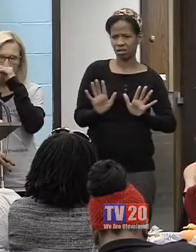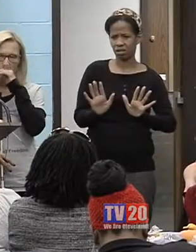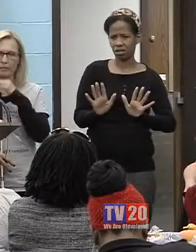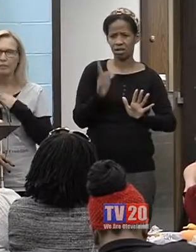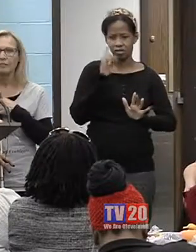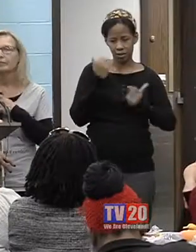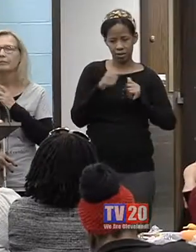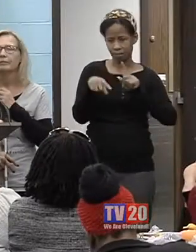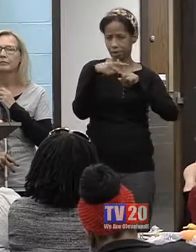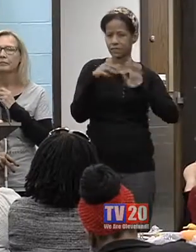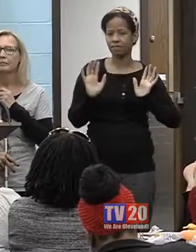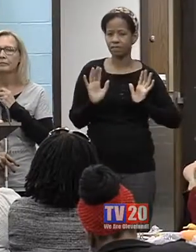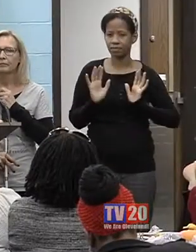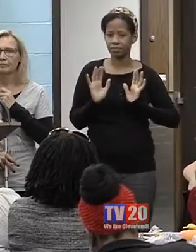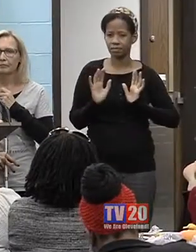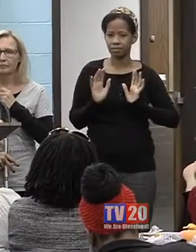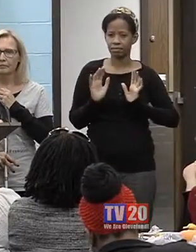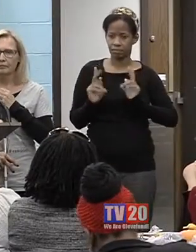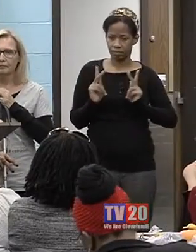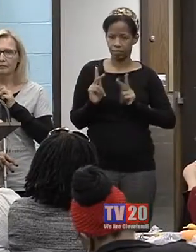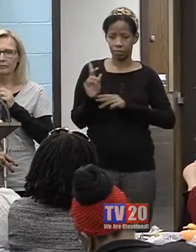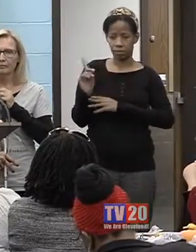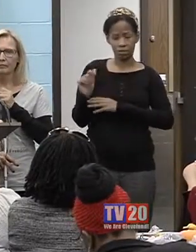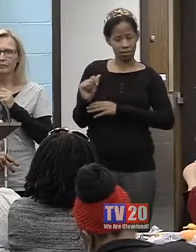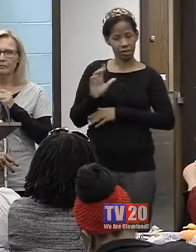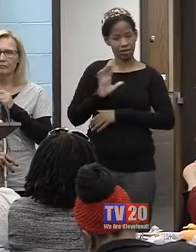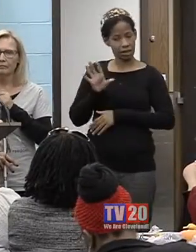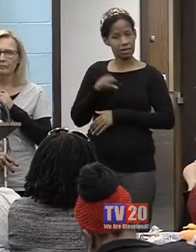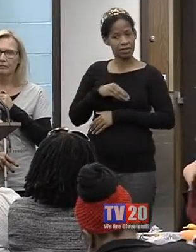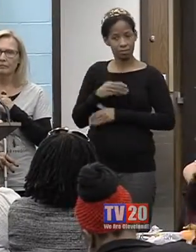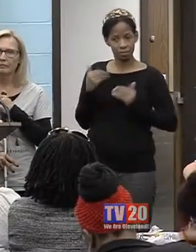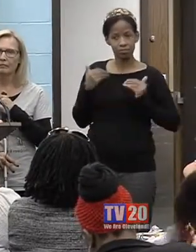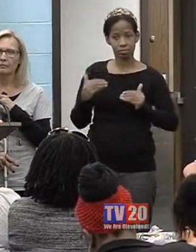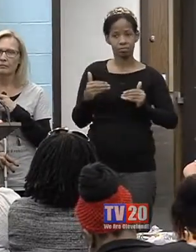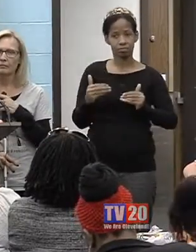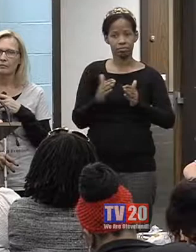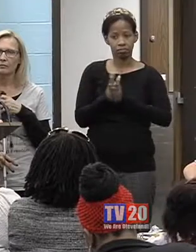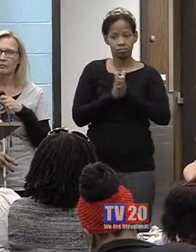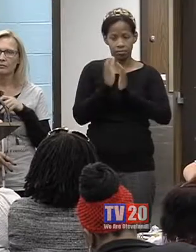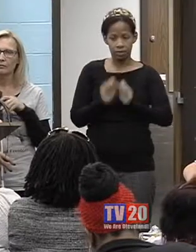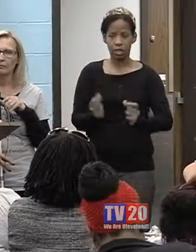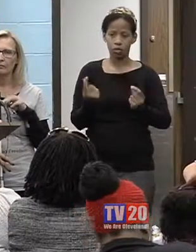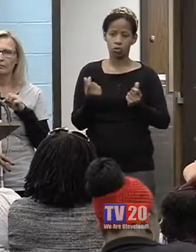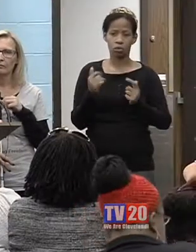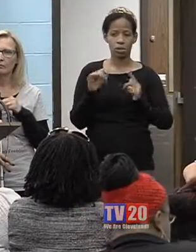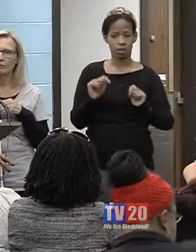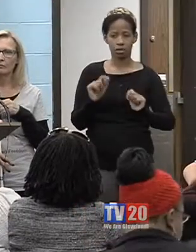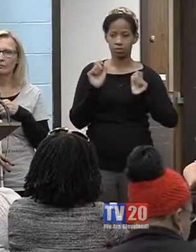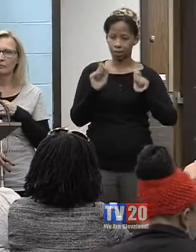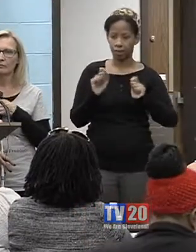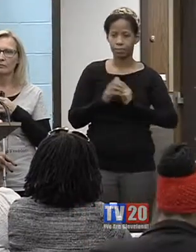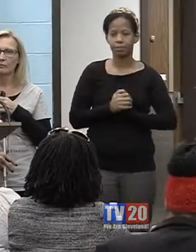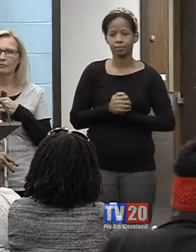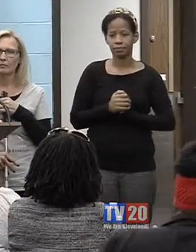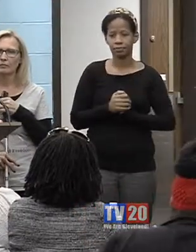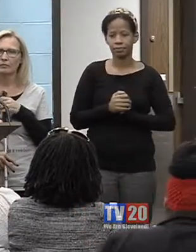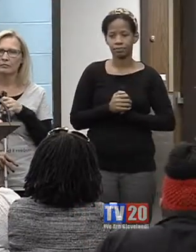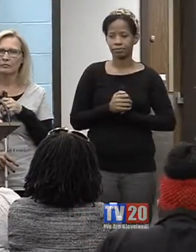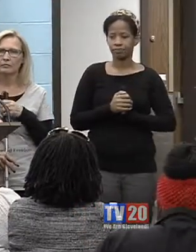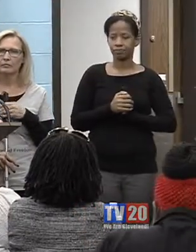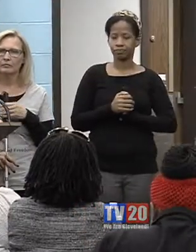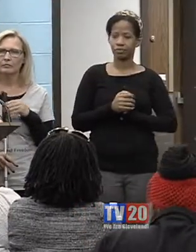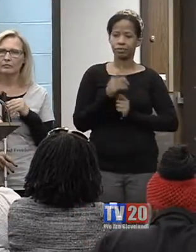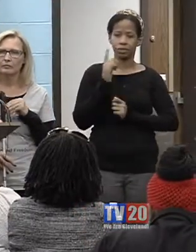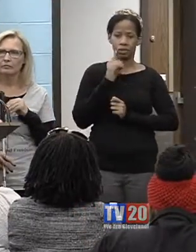way. It's people who have a disability, which is huge, because you're not putting them in that chair. You're not